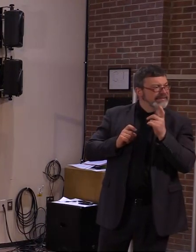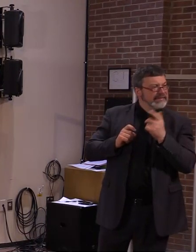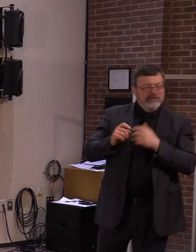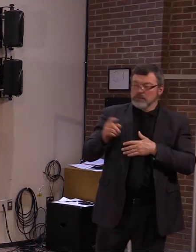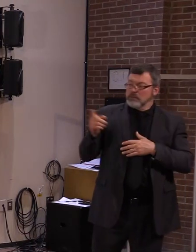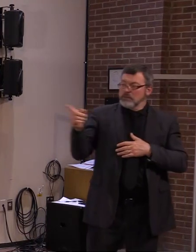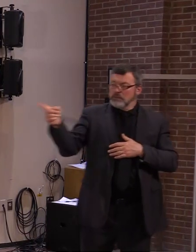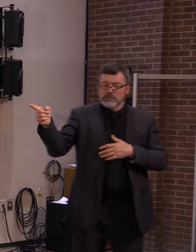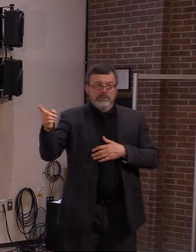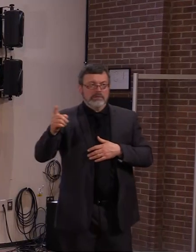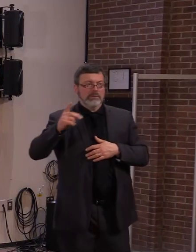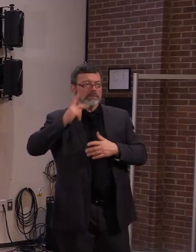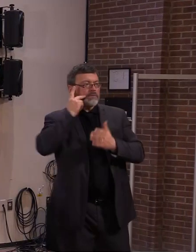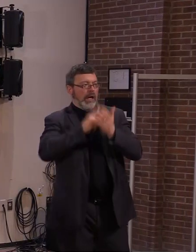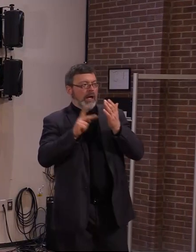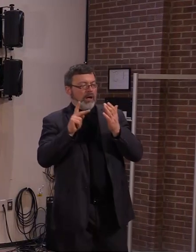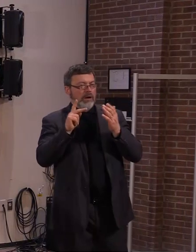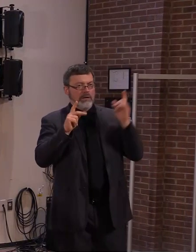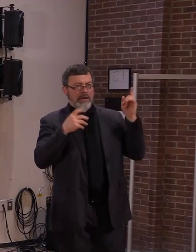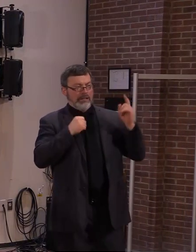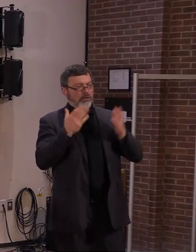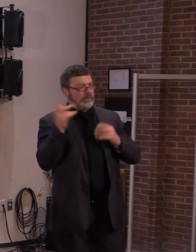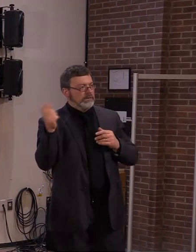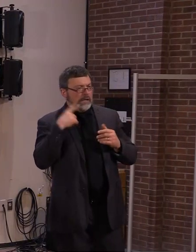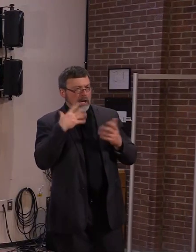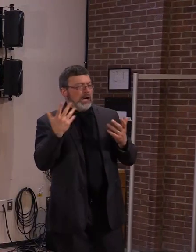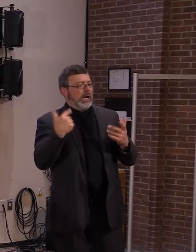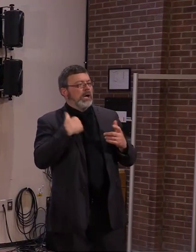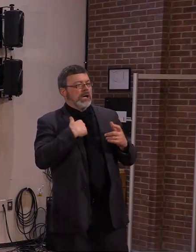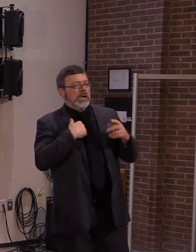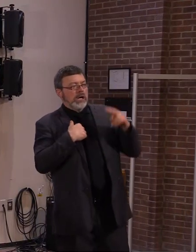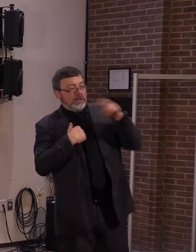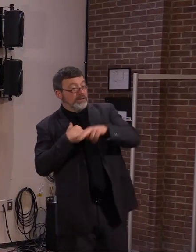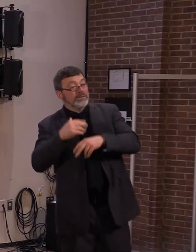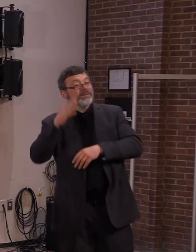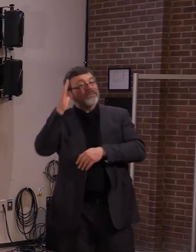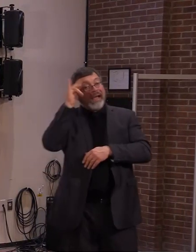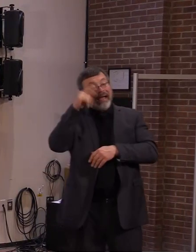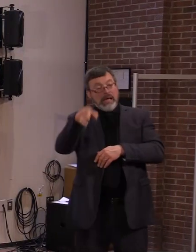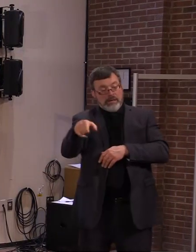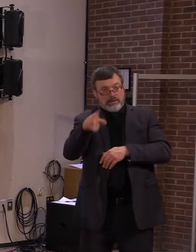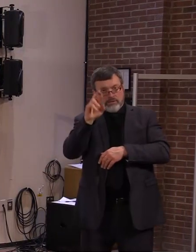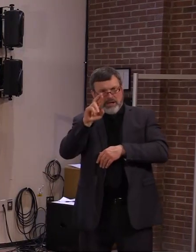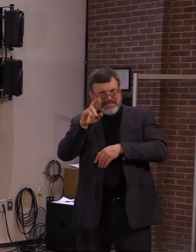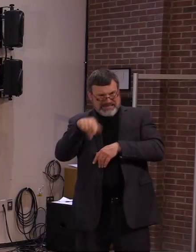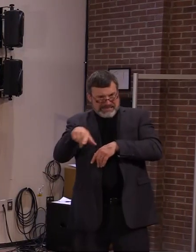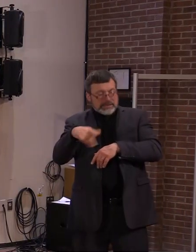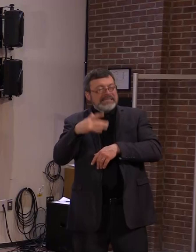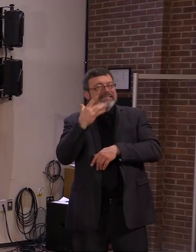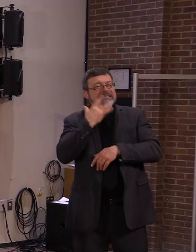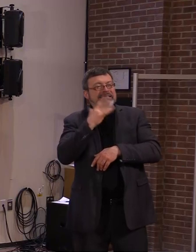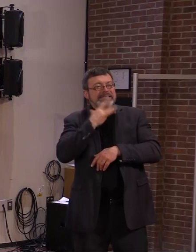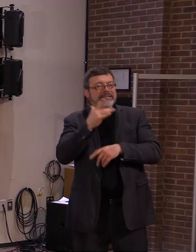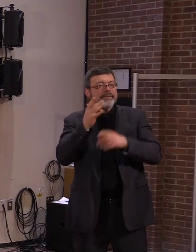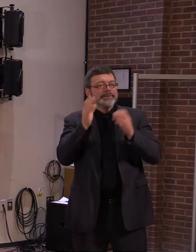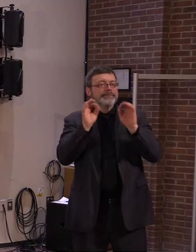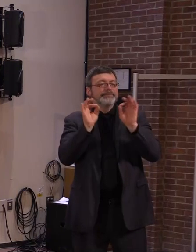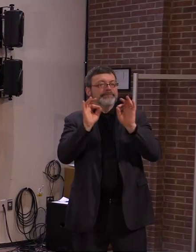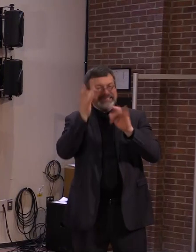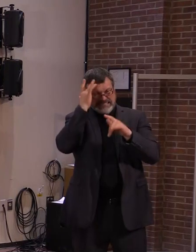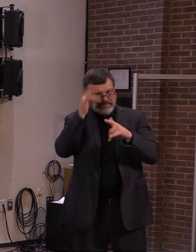We've been working with them to move their subacute patients out to subacute so they could move people. Last time I talked